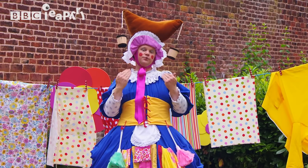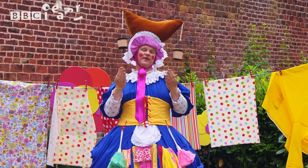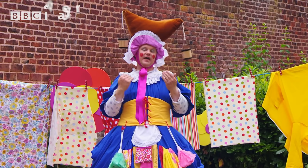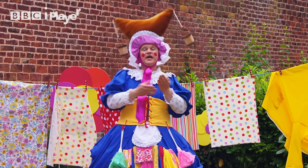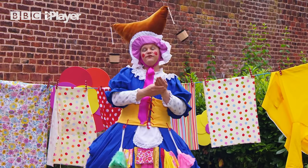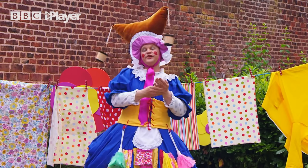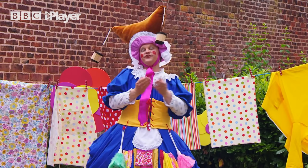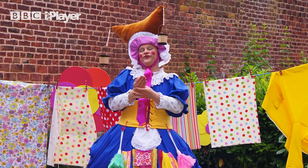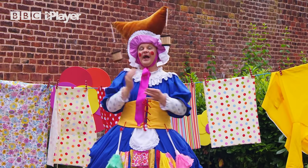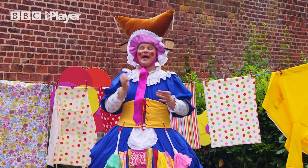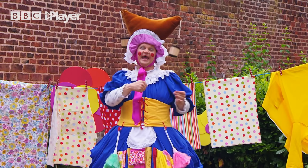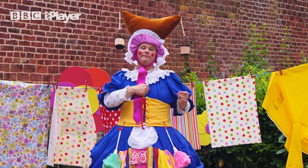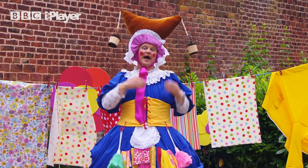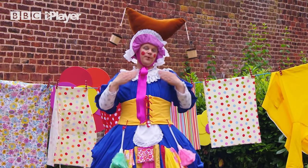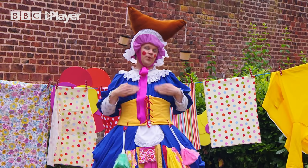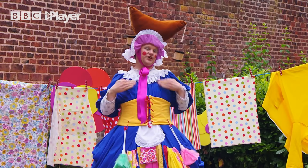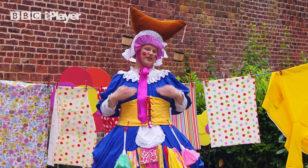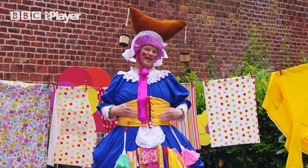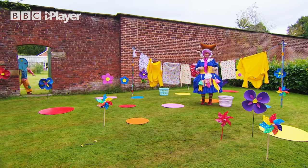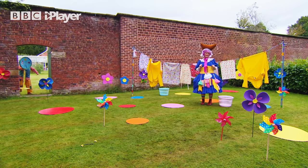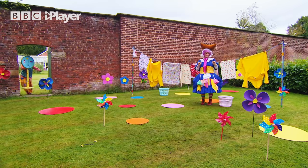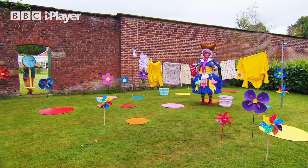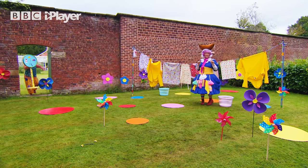weather for drying my washing.